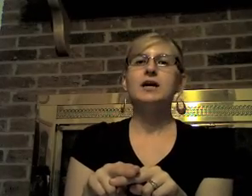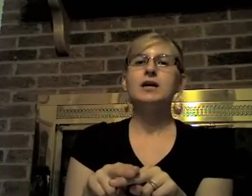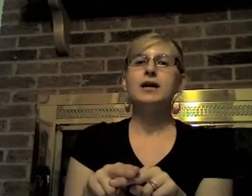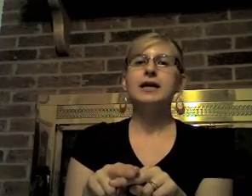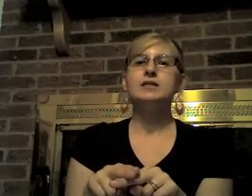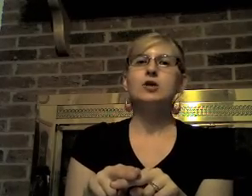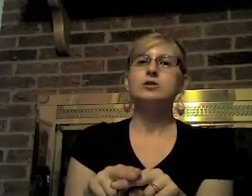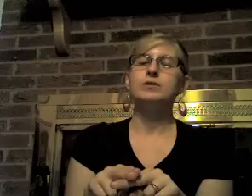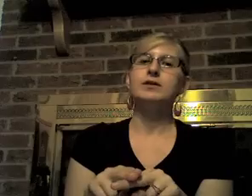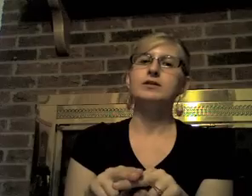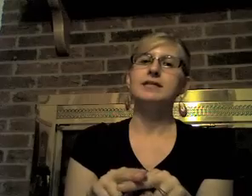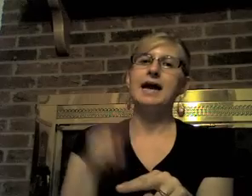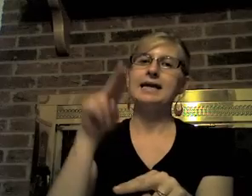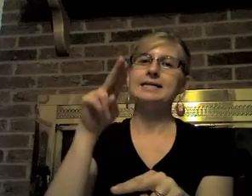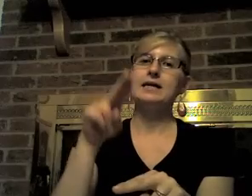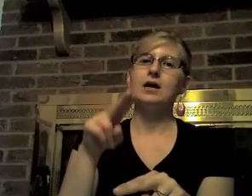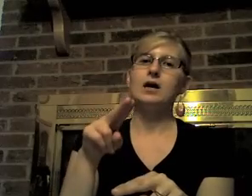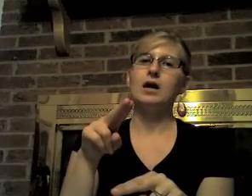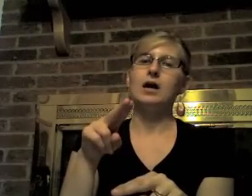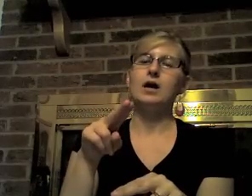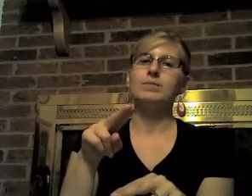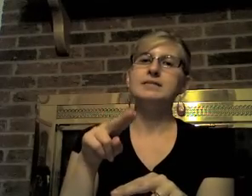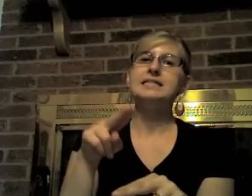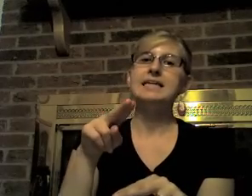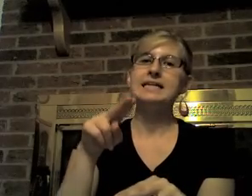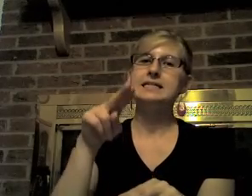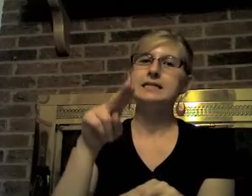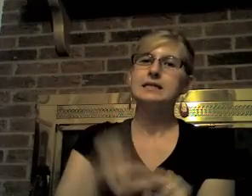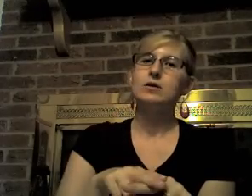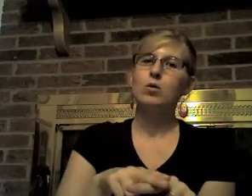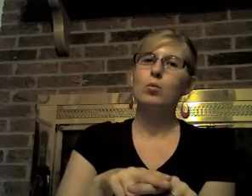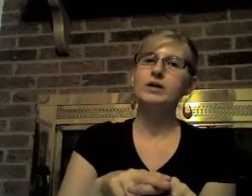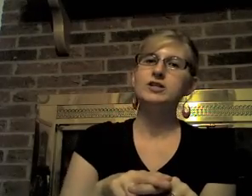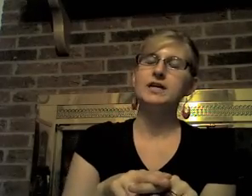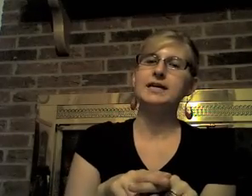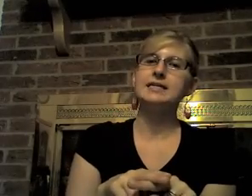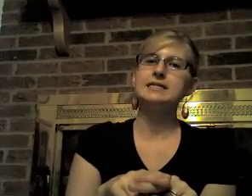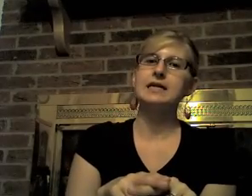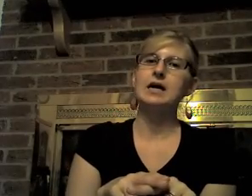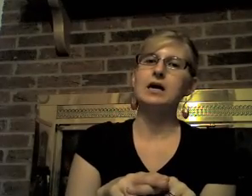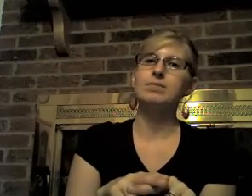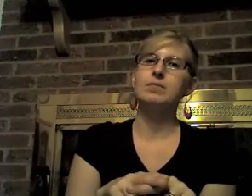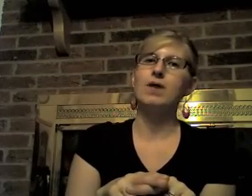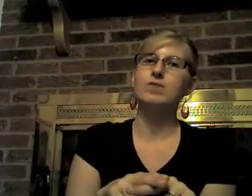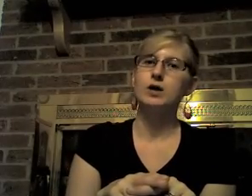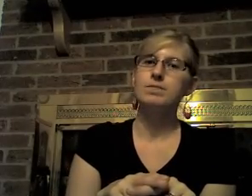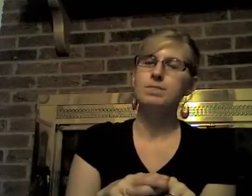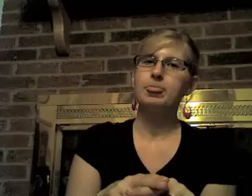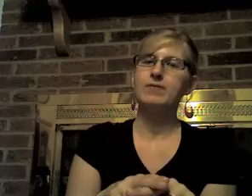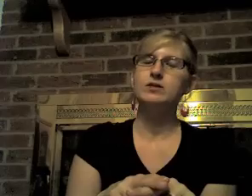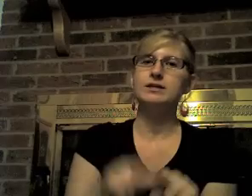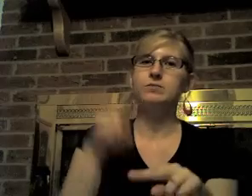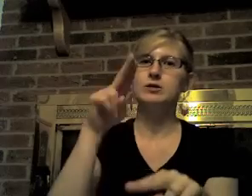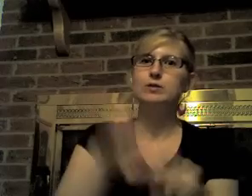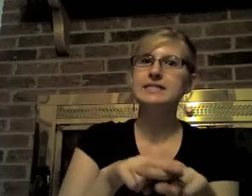Chair is close to another sign, sit, which is a verb, if you tell someone to